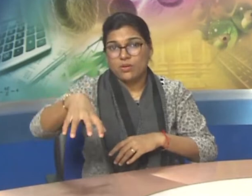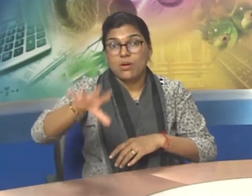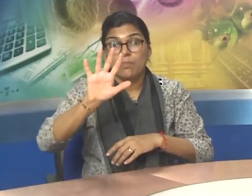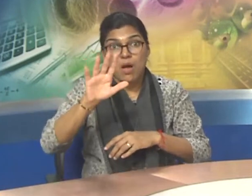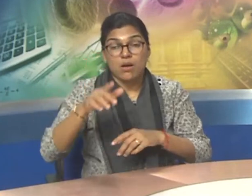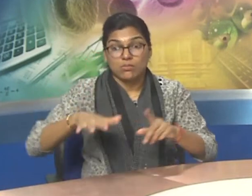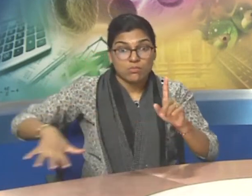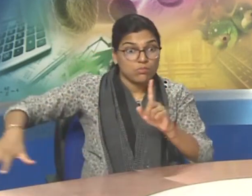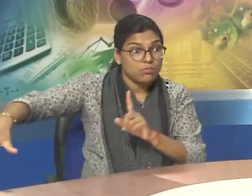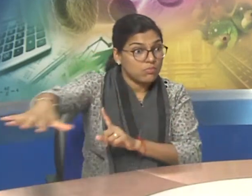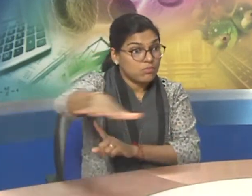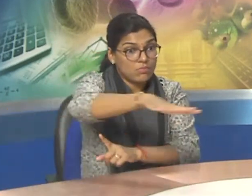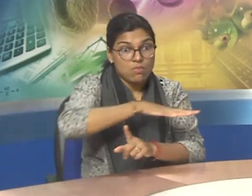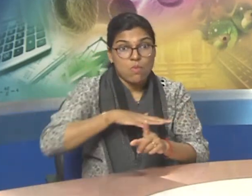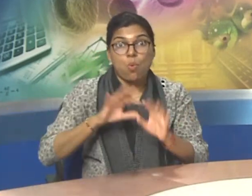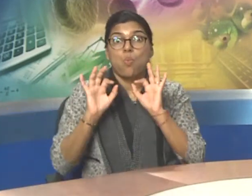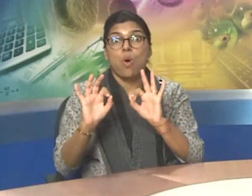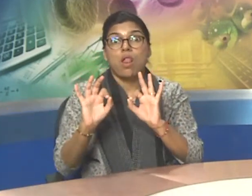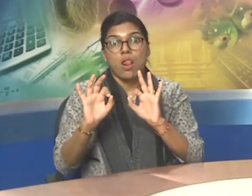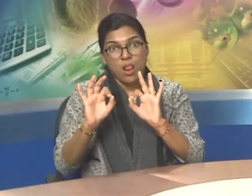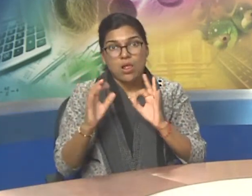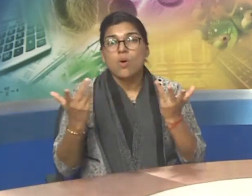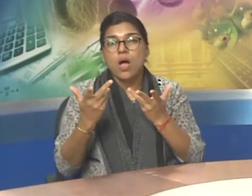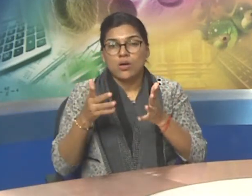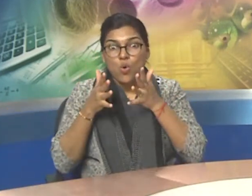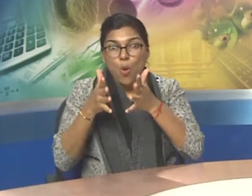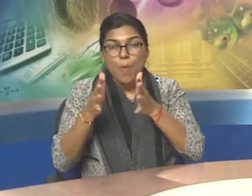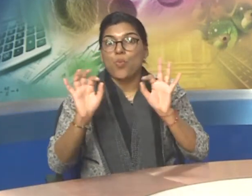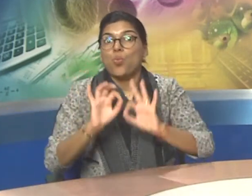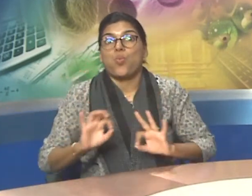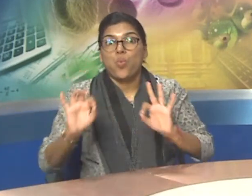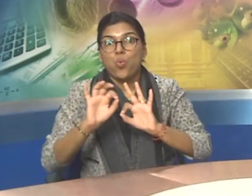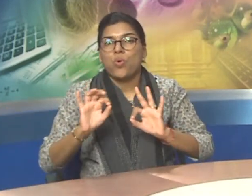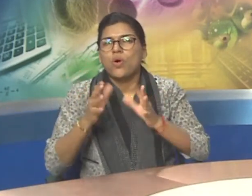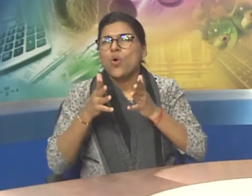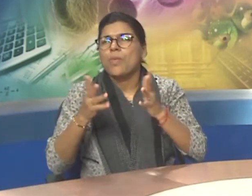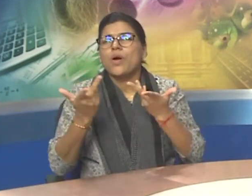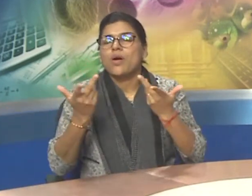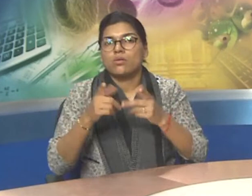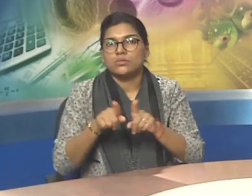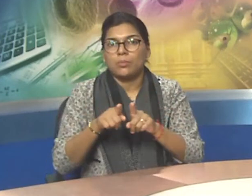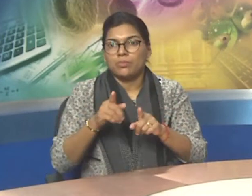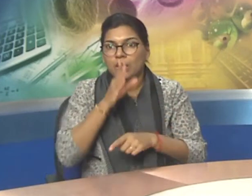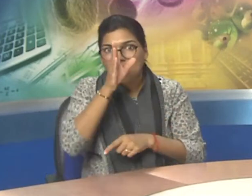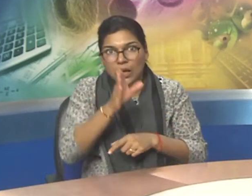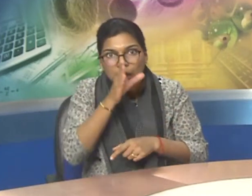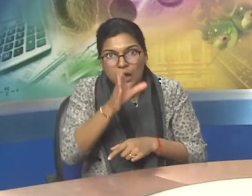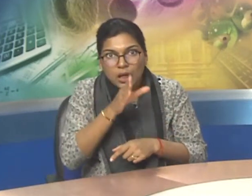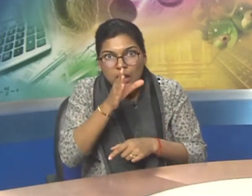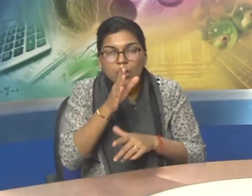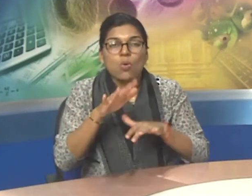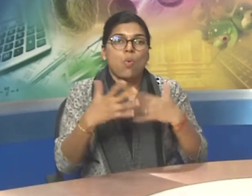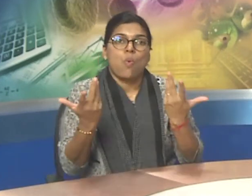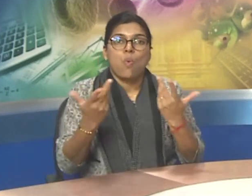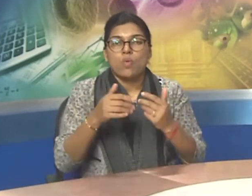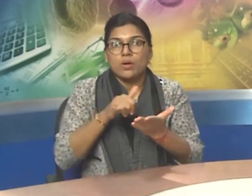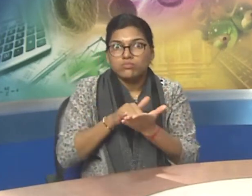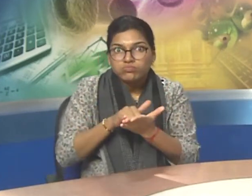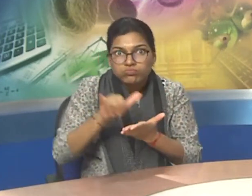all the books which are available there in the library, they are of use. The second point explains that